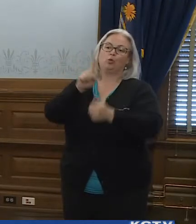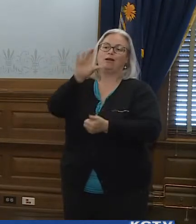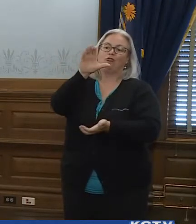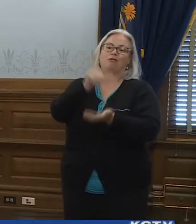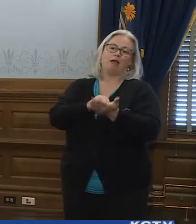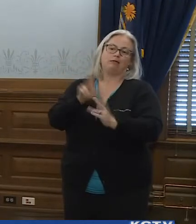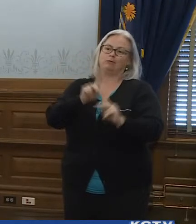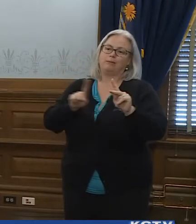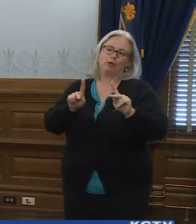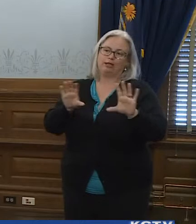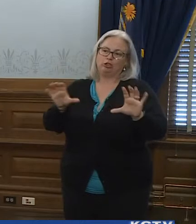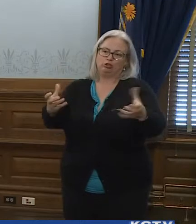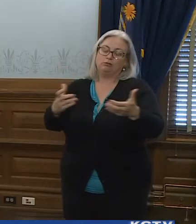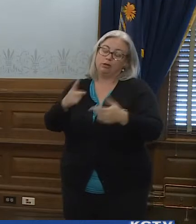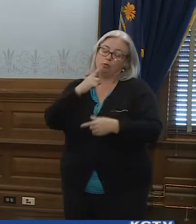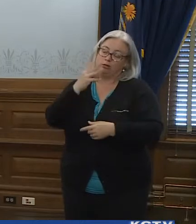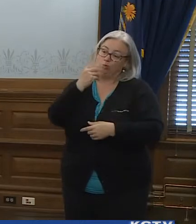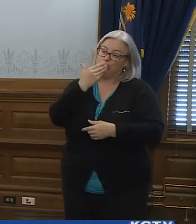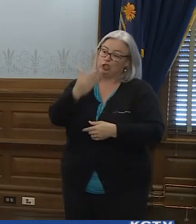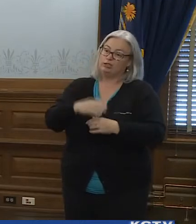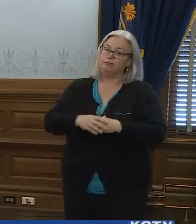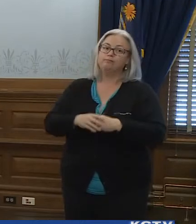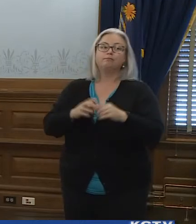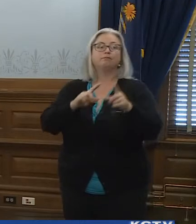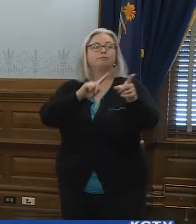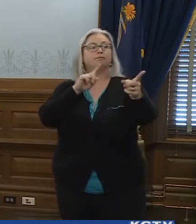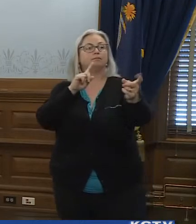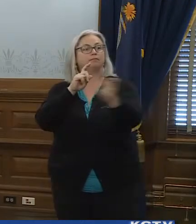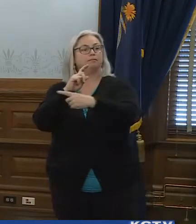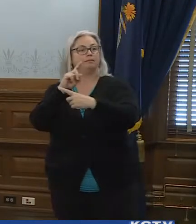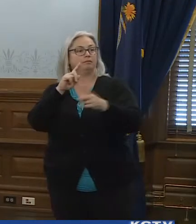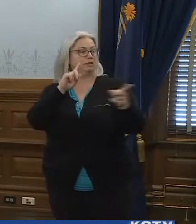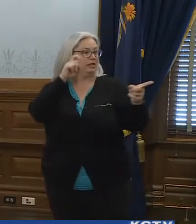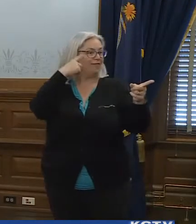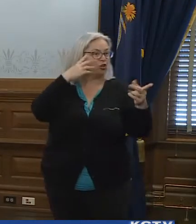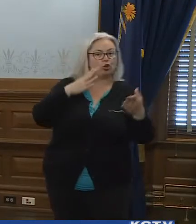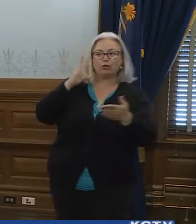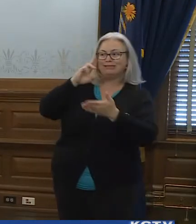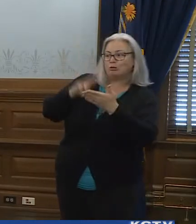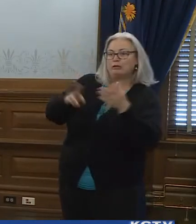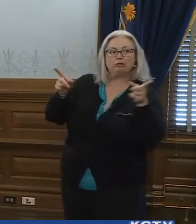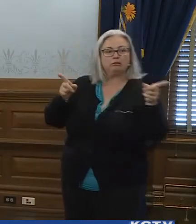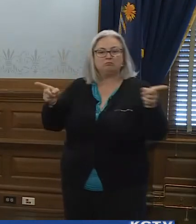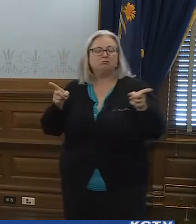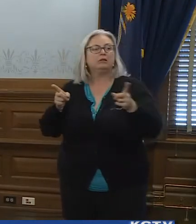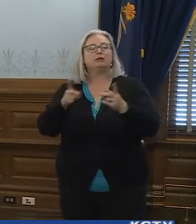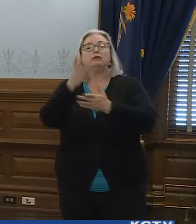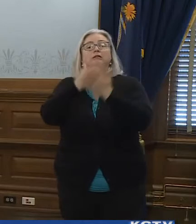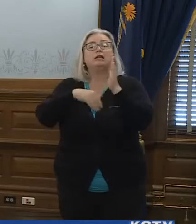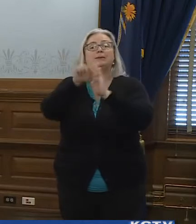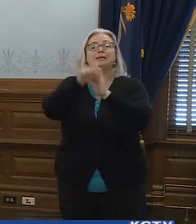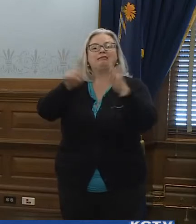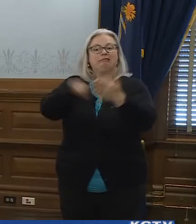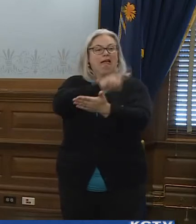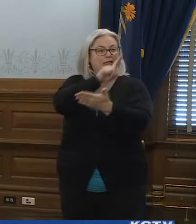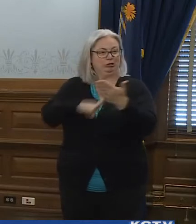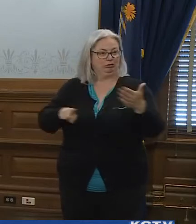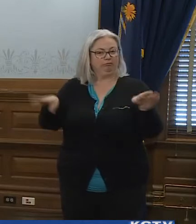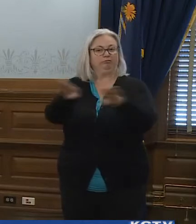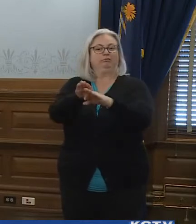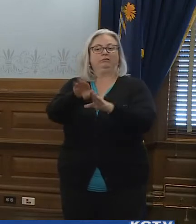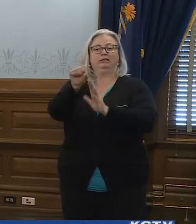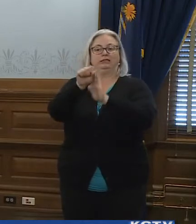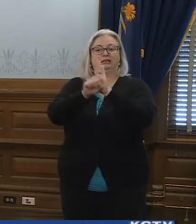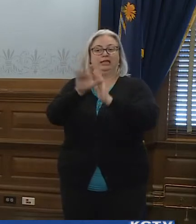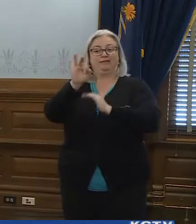100,000 population, but we're darn good. Governor, Mr. Secretary, some states are canceling state fairs.